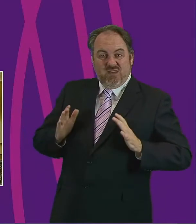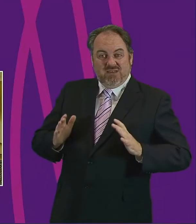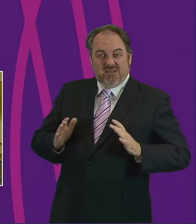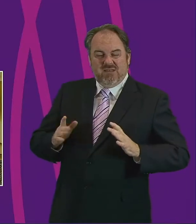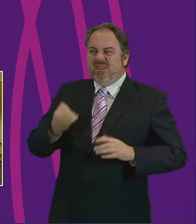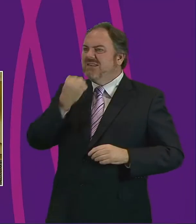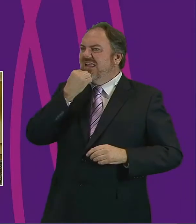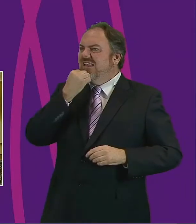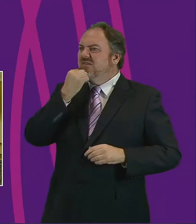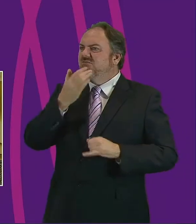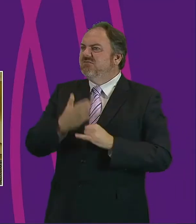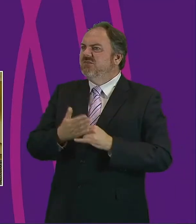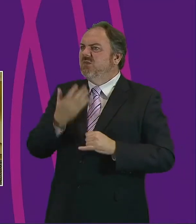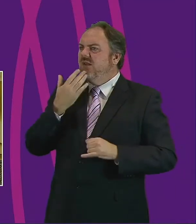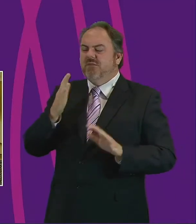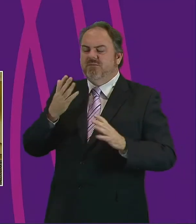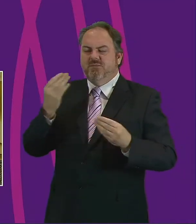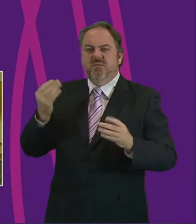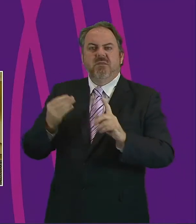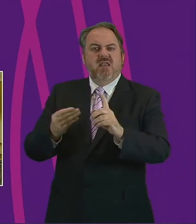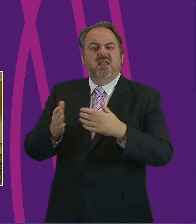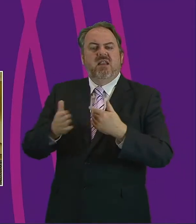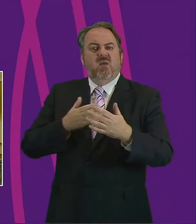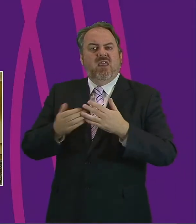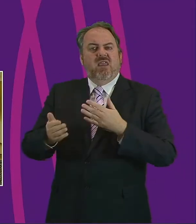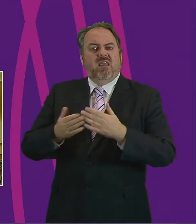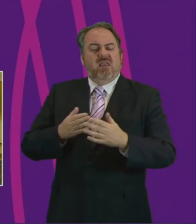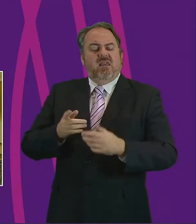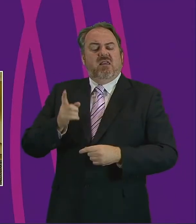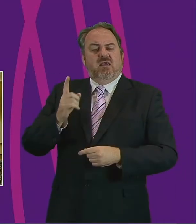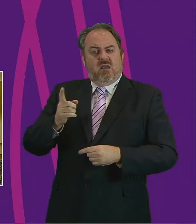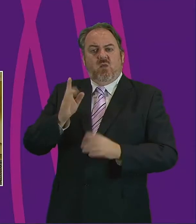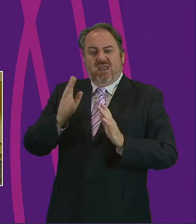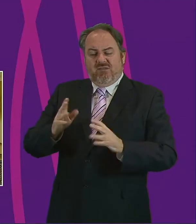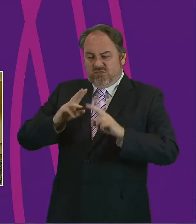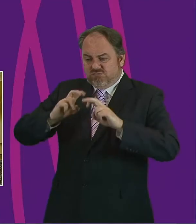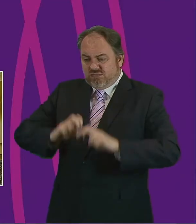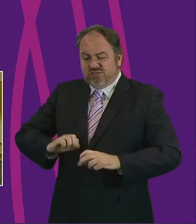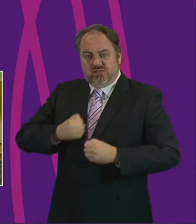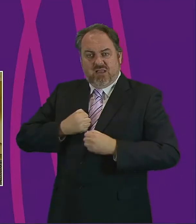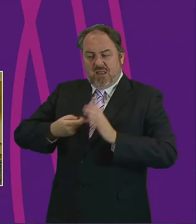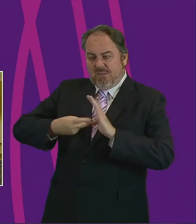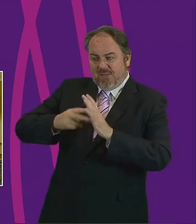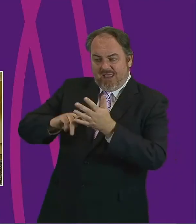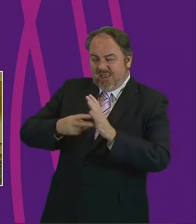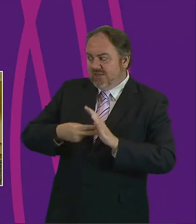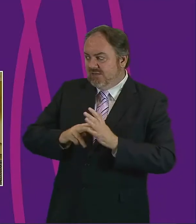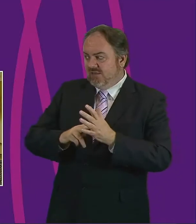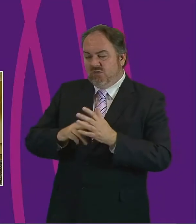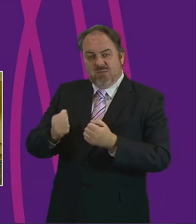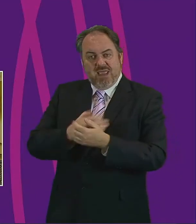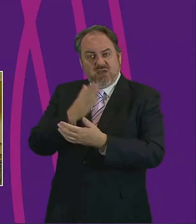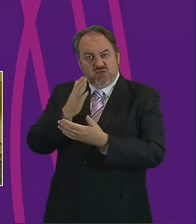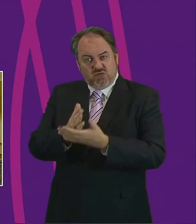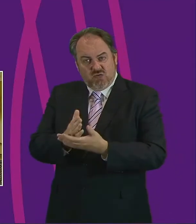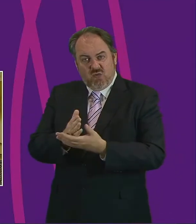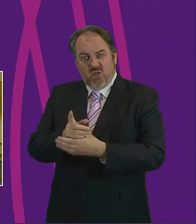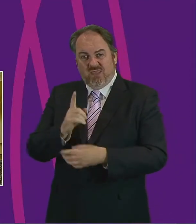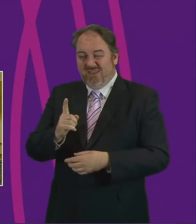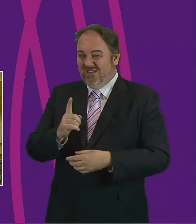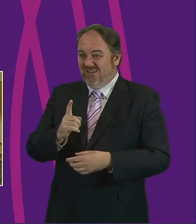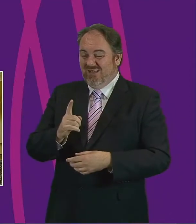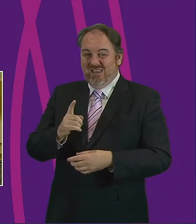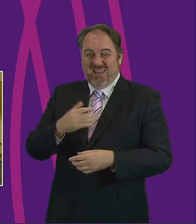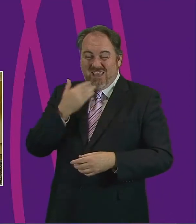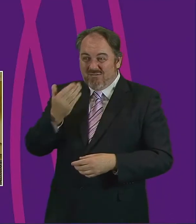escapes me right now, the Cabinet will have to spend time looking at those plans again. Mike Russell's leading that work. But every minute, every hour,